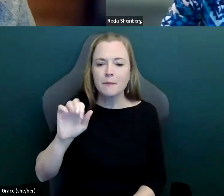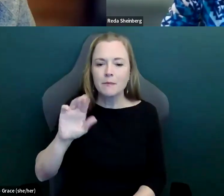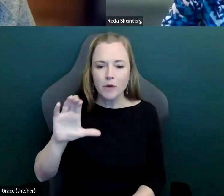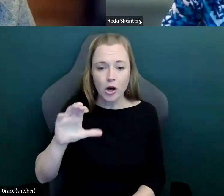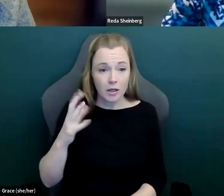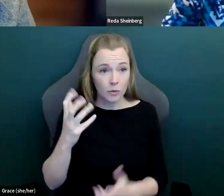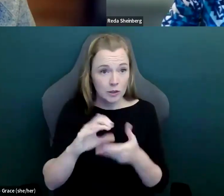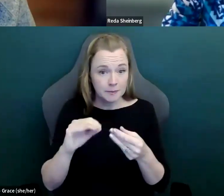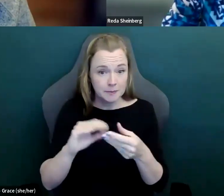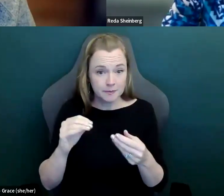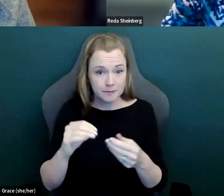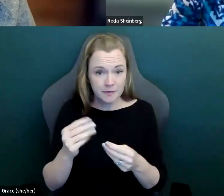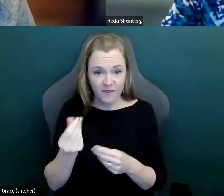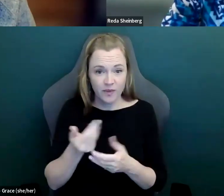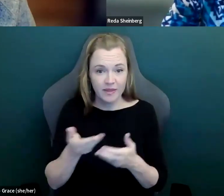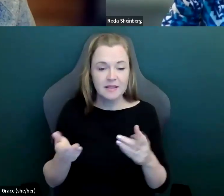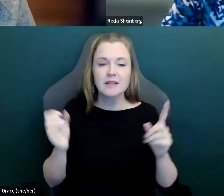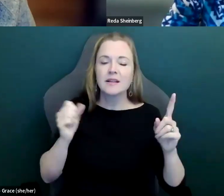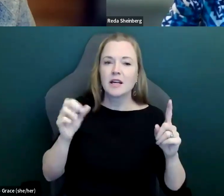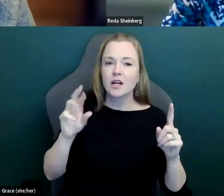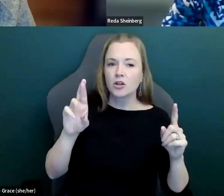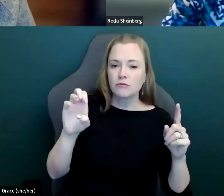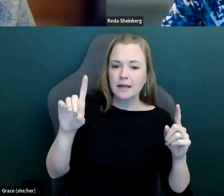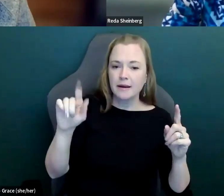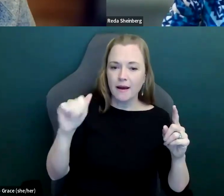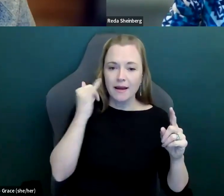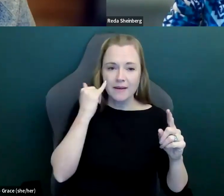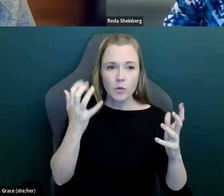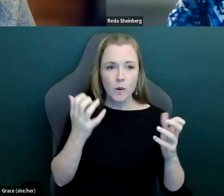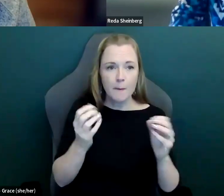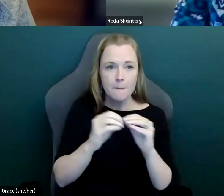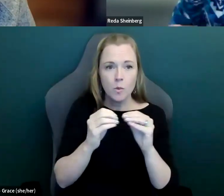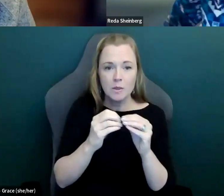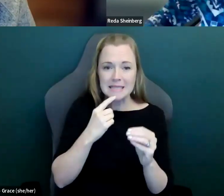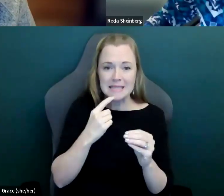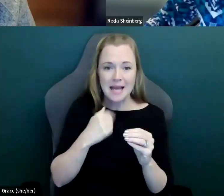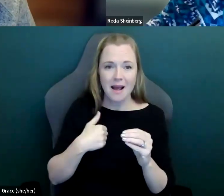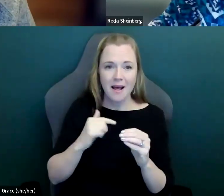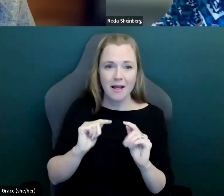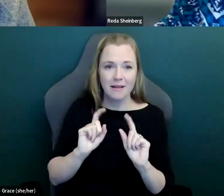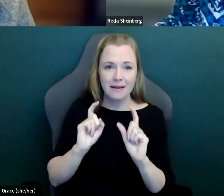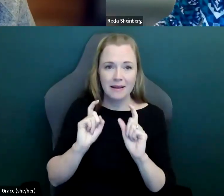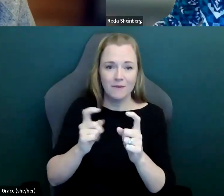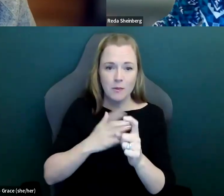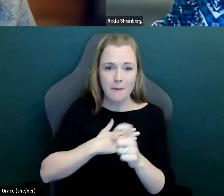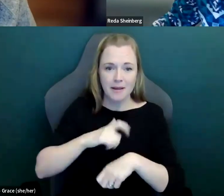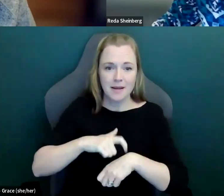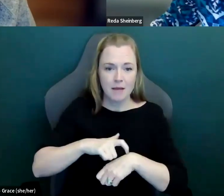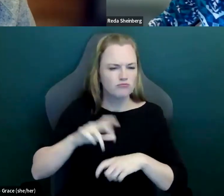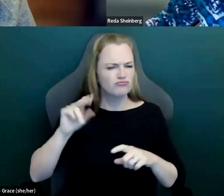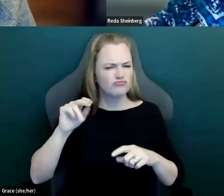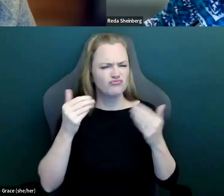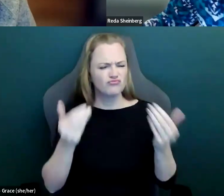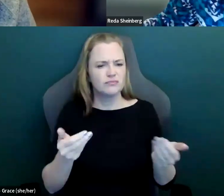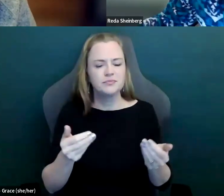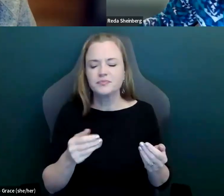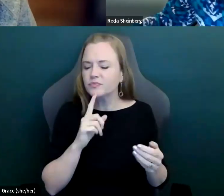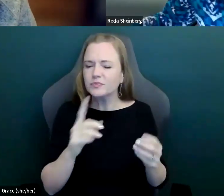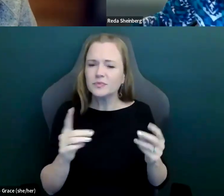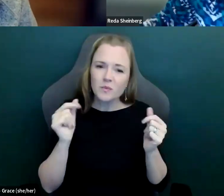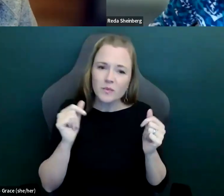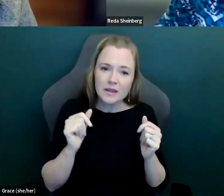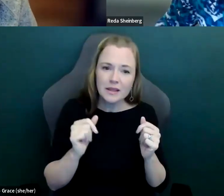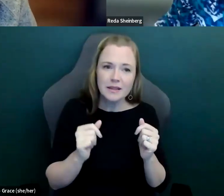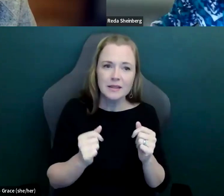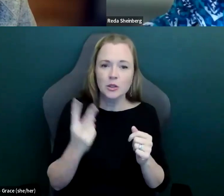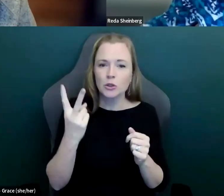Yeah, Rita, if you have more to say, I'll give you my time. No, go ahead. Okay, Go very ahead. quickly,